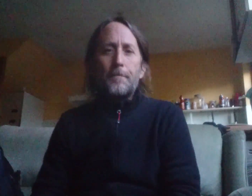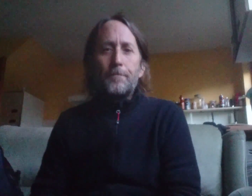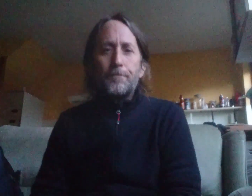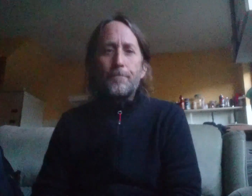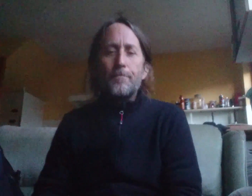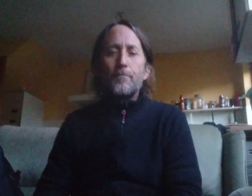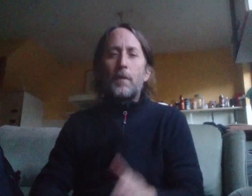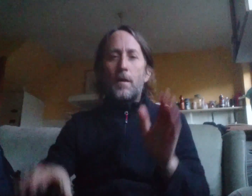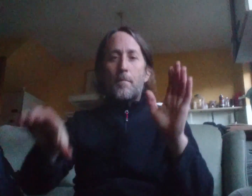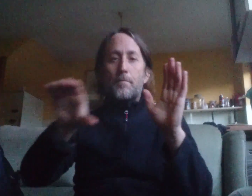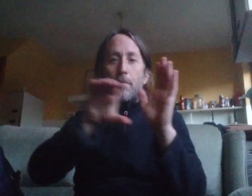Chapter 8.